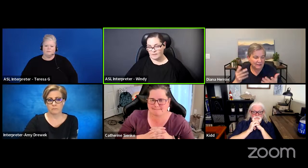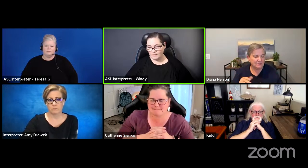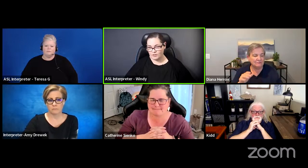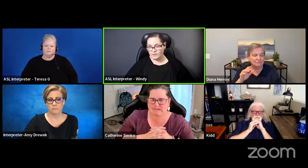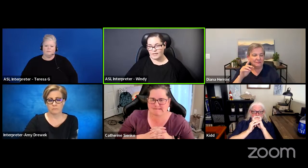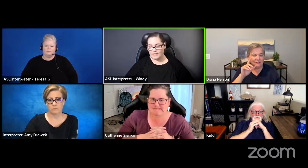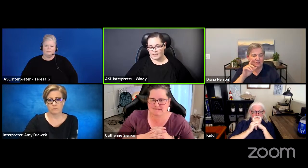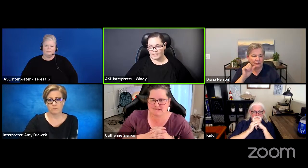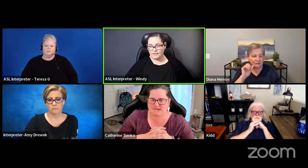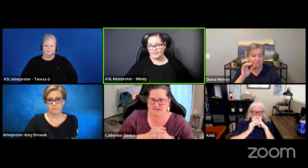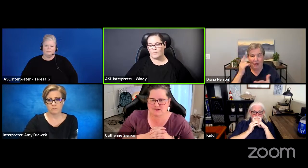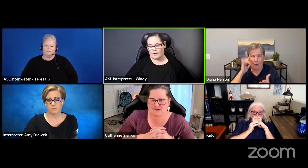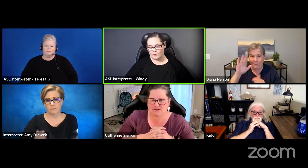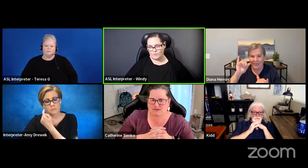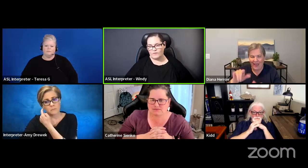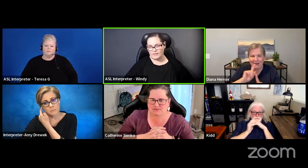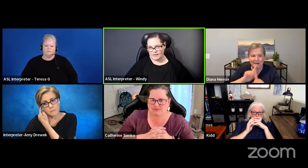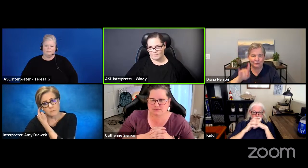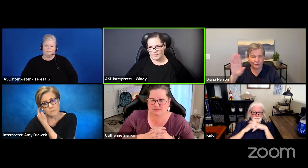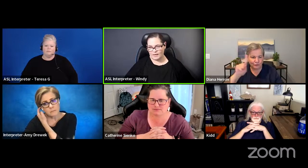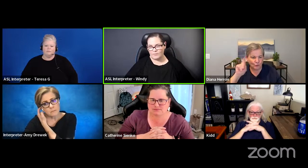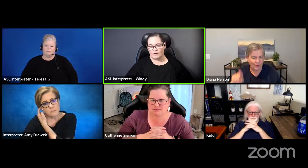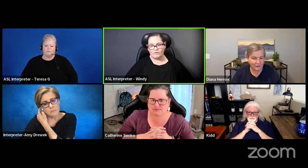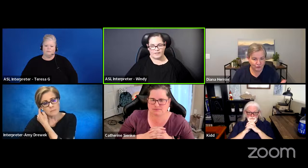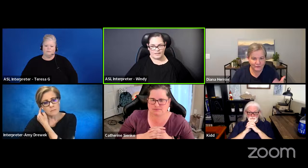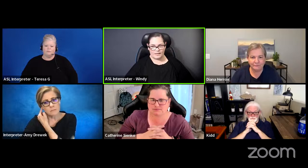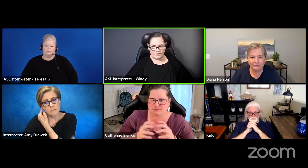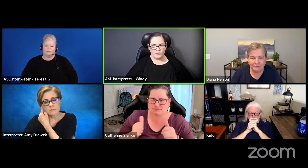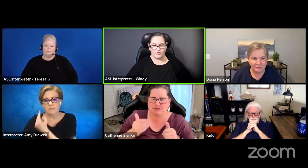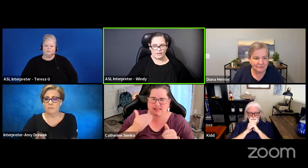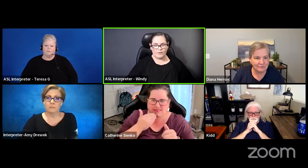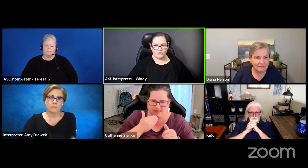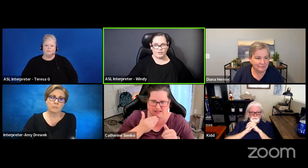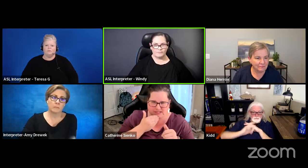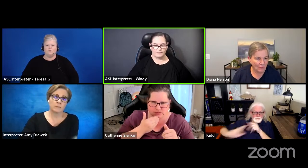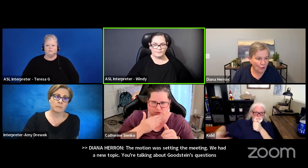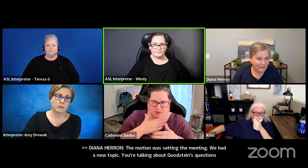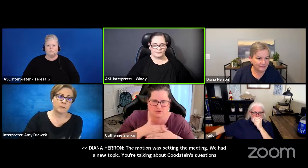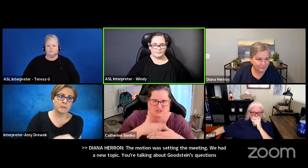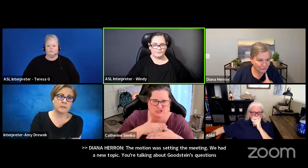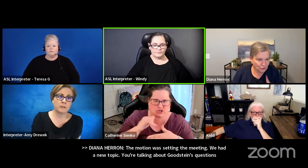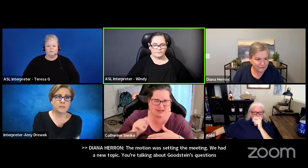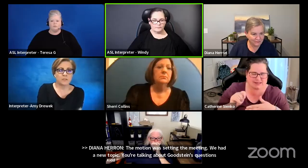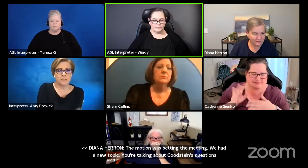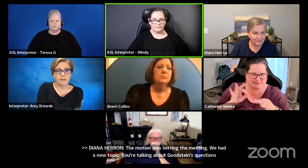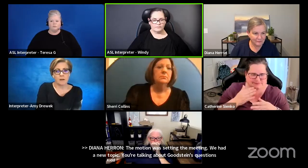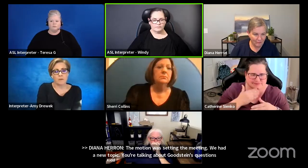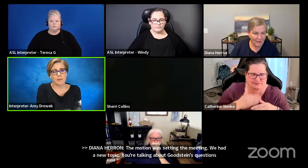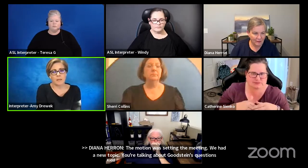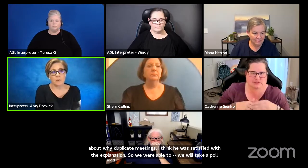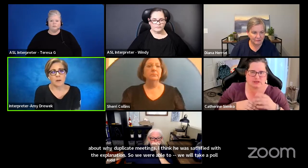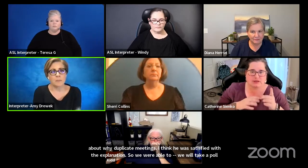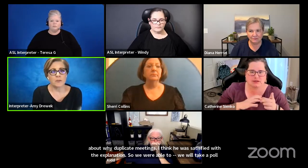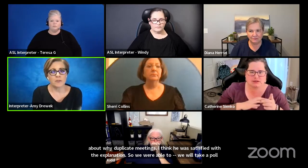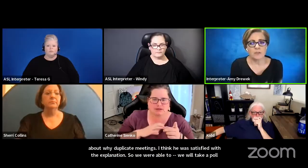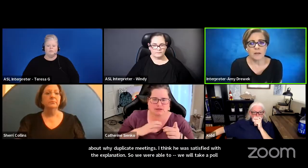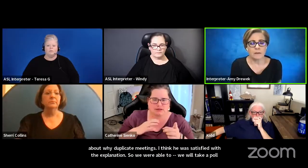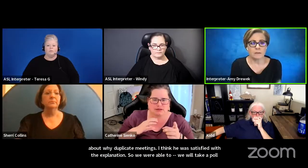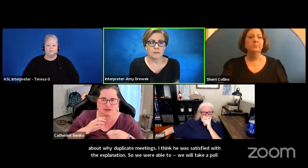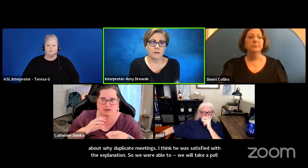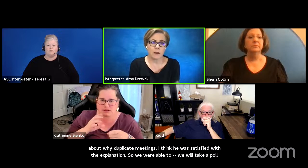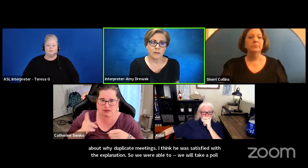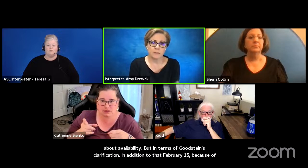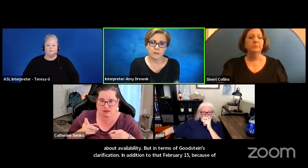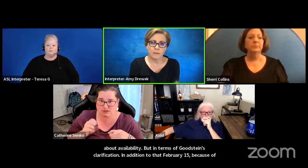issues, issues like that. That's why we're moving the time back a bit. Hopefully that answers that question. Commissioner Cienko, thank you.